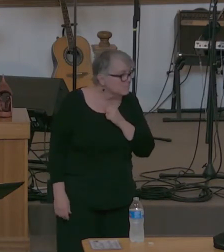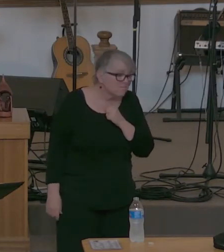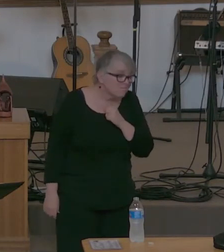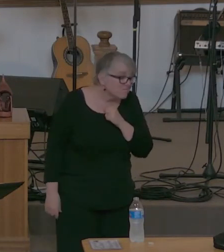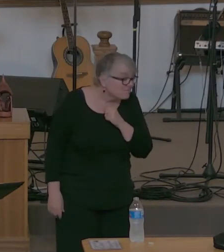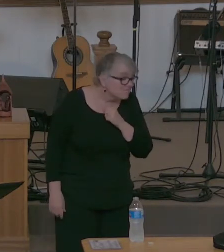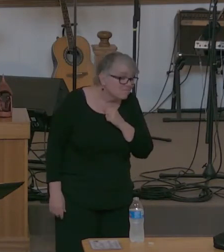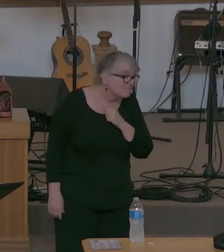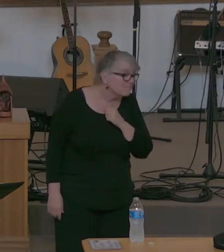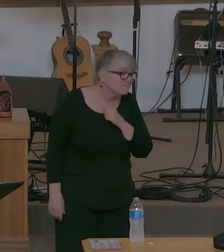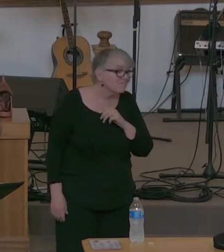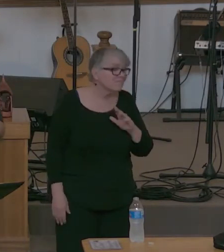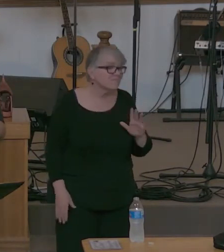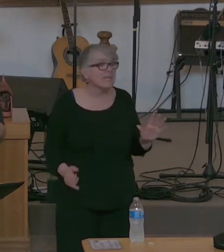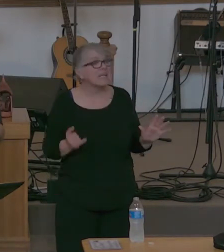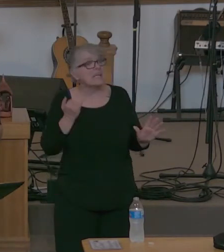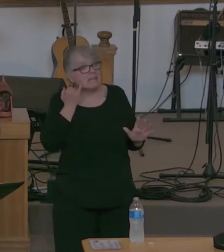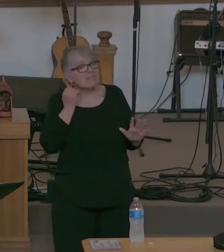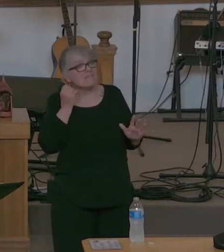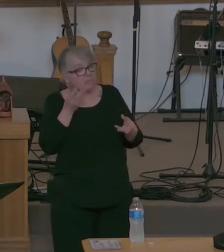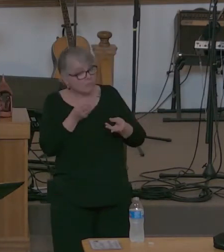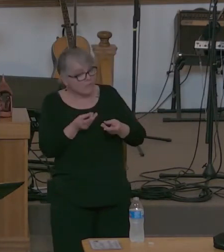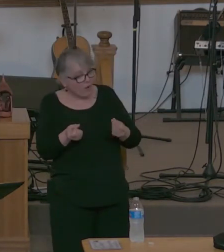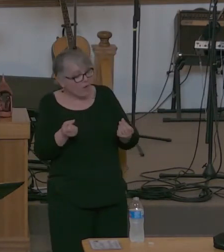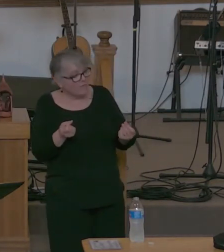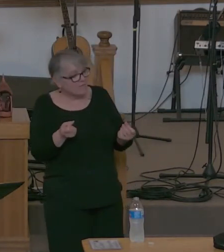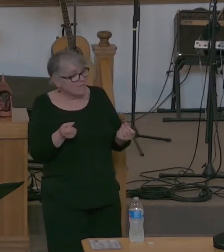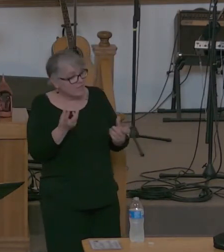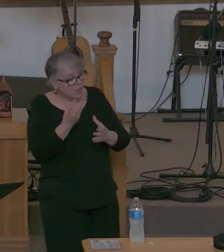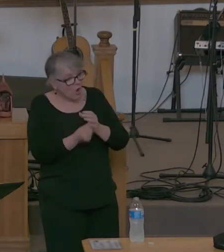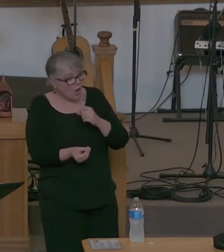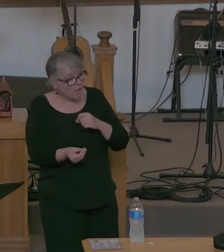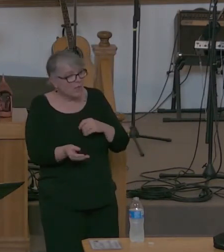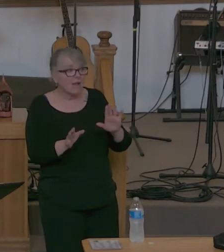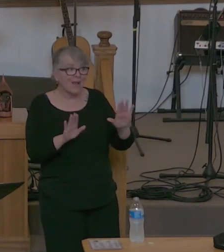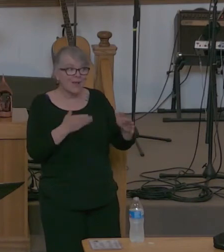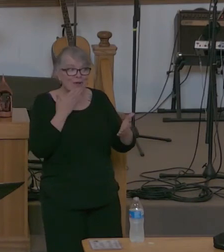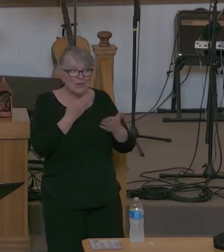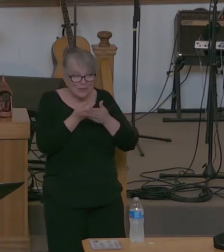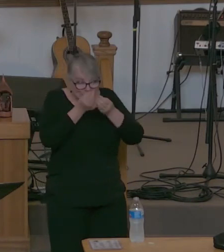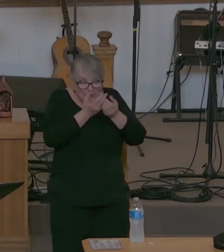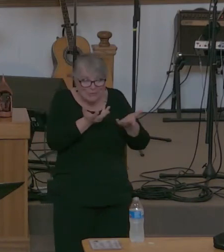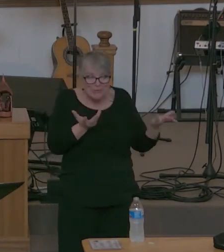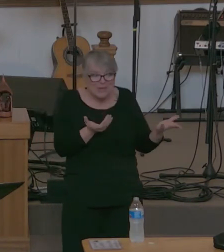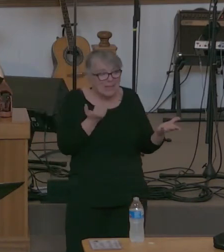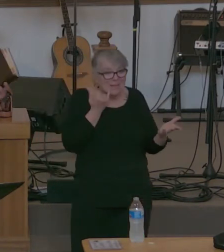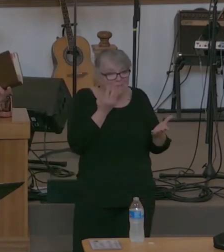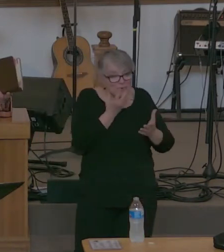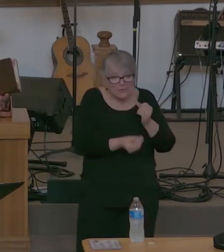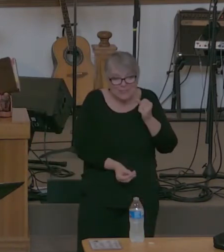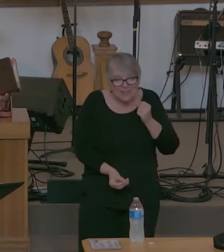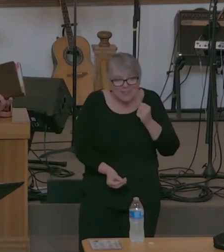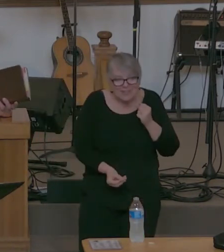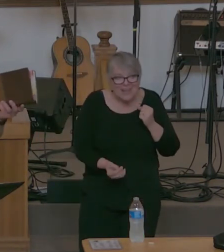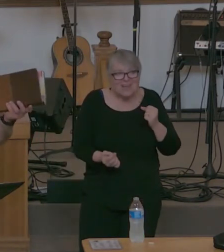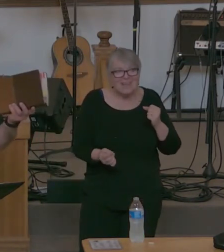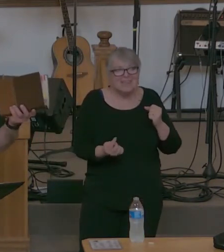You know what? There's going to be, if it does go away, let me tell you the great news. If it goes away, something else is going to